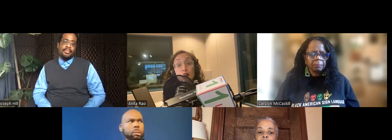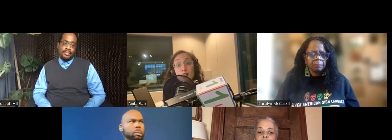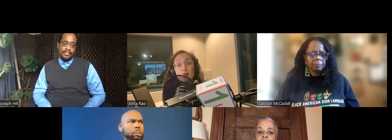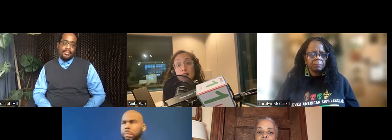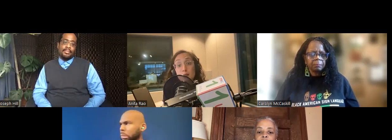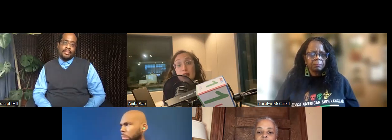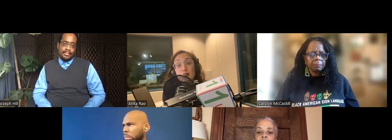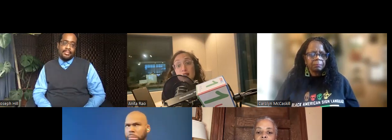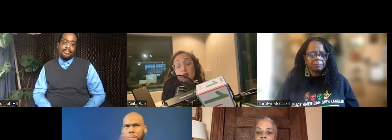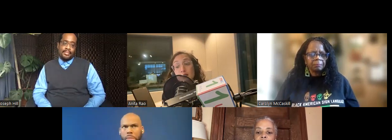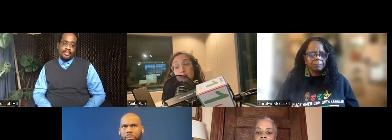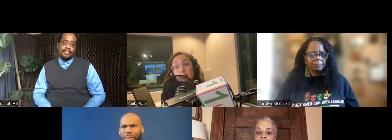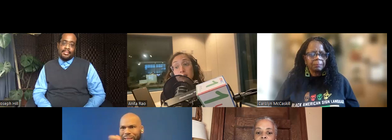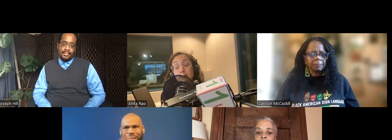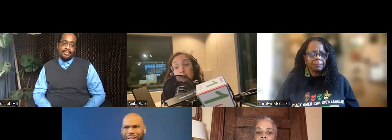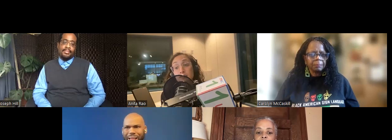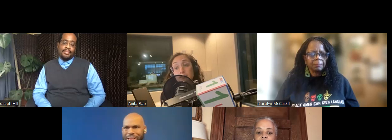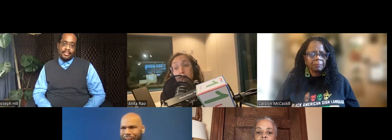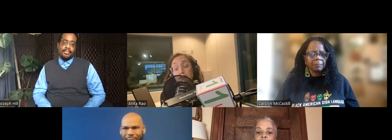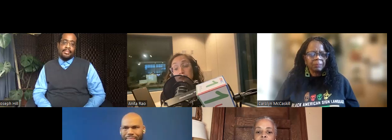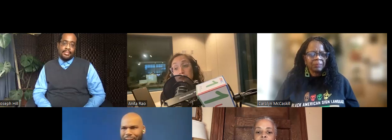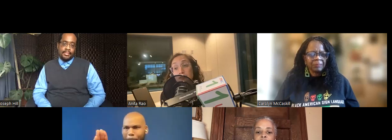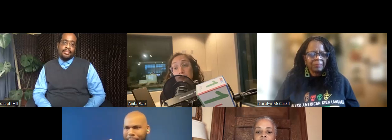not speaking BASL.